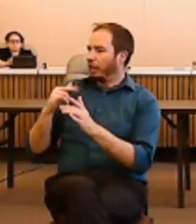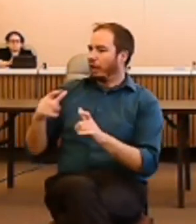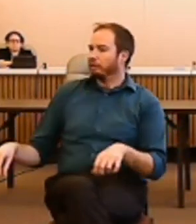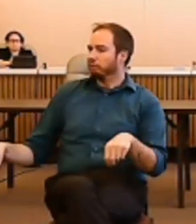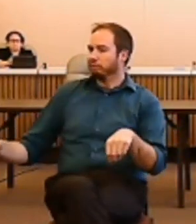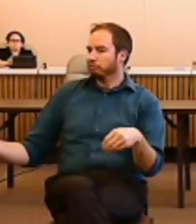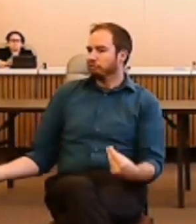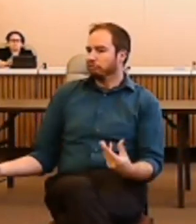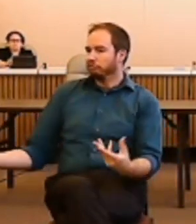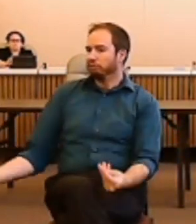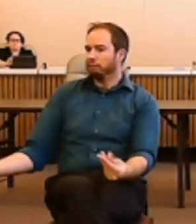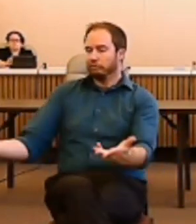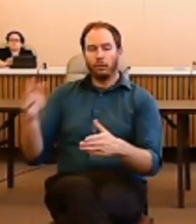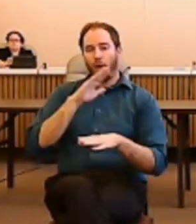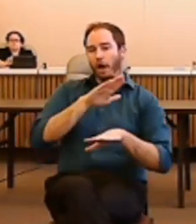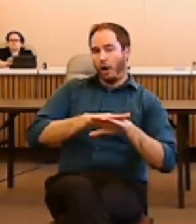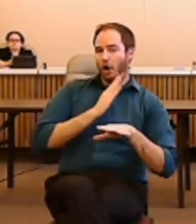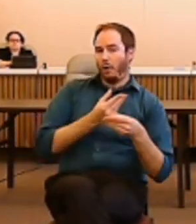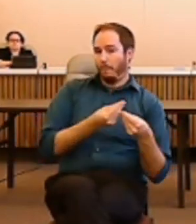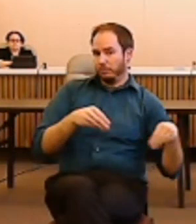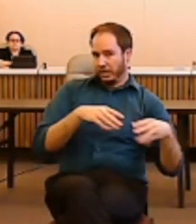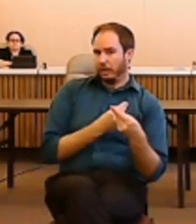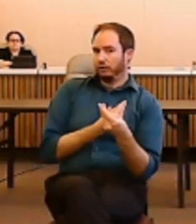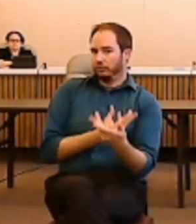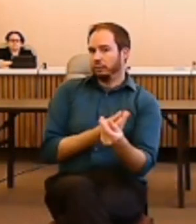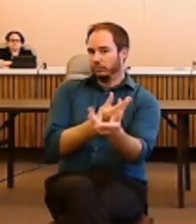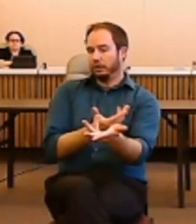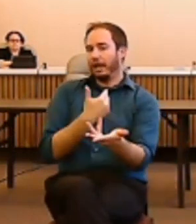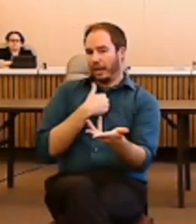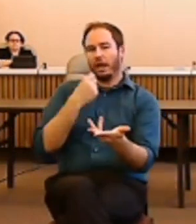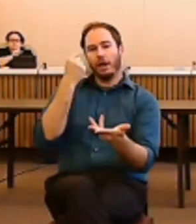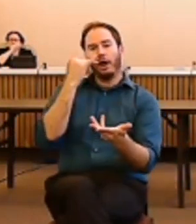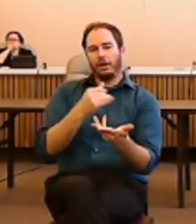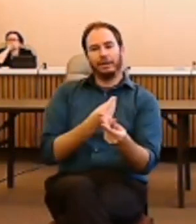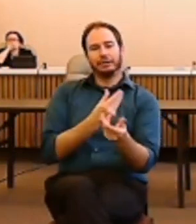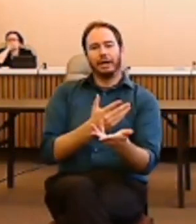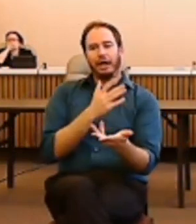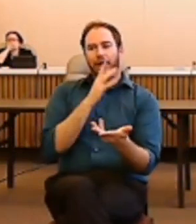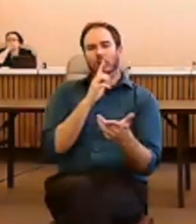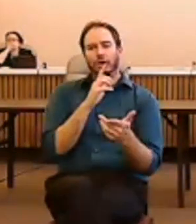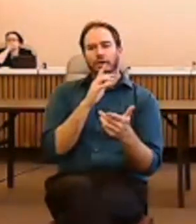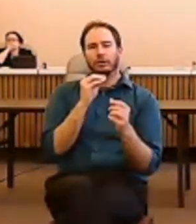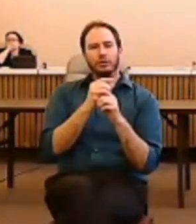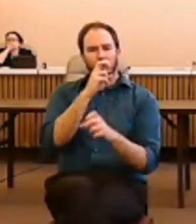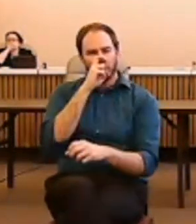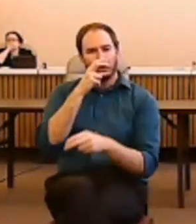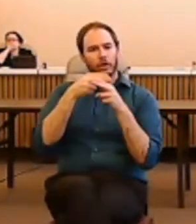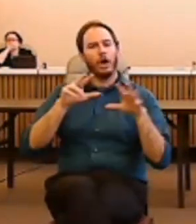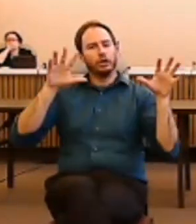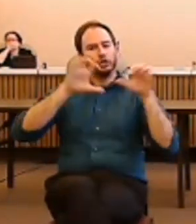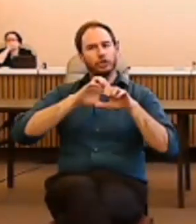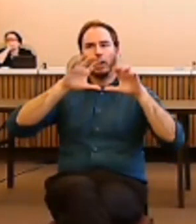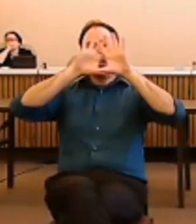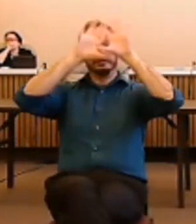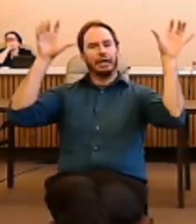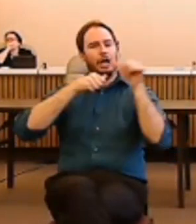lighting? Anything? Well, we'll have it on site, but you'll find that site lighting is heavily scrutinized. There's something called dark sky compliance. They